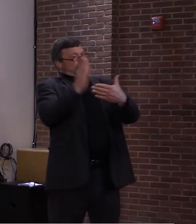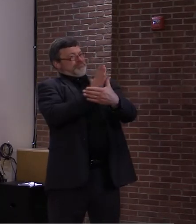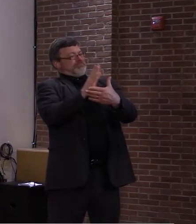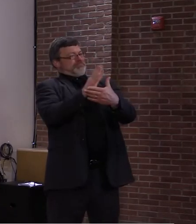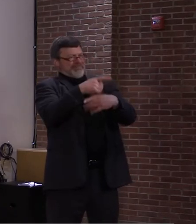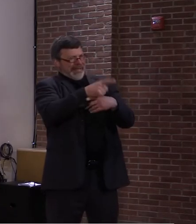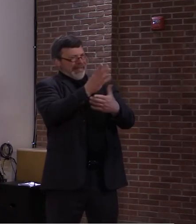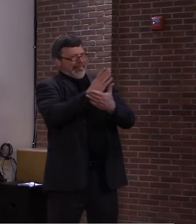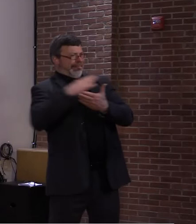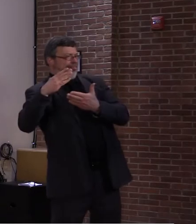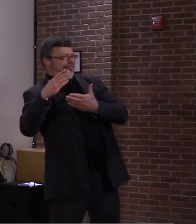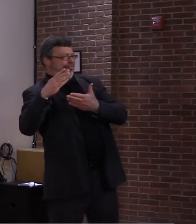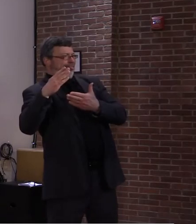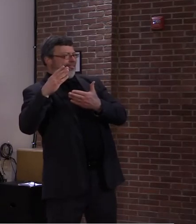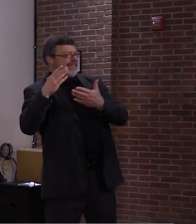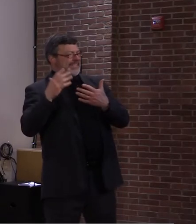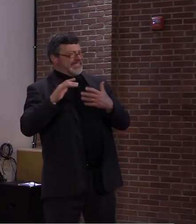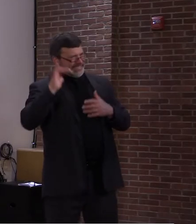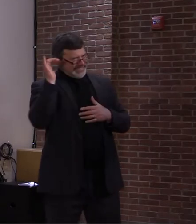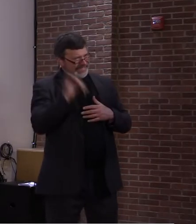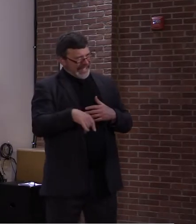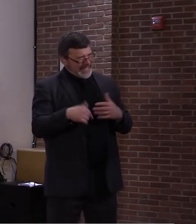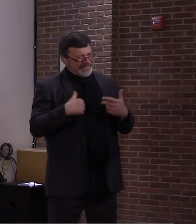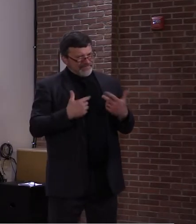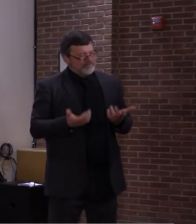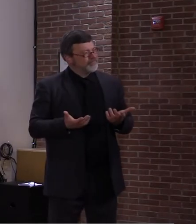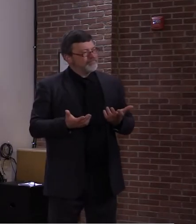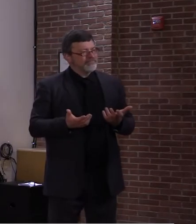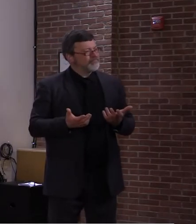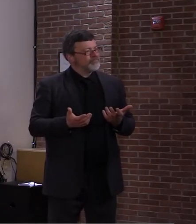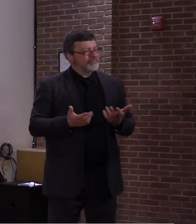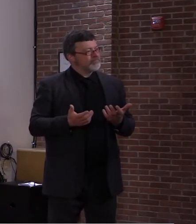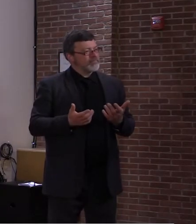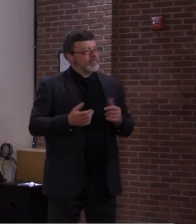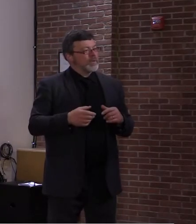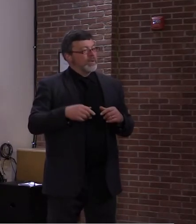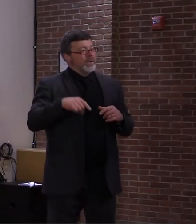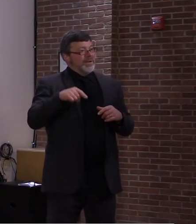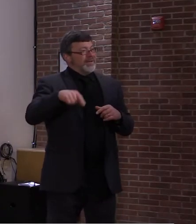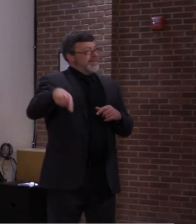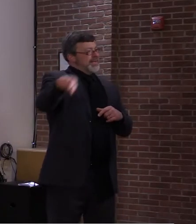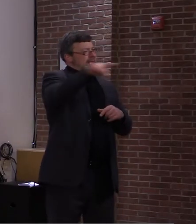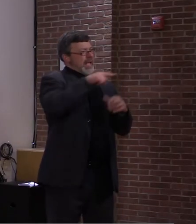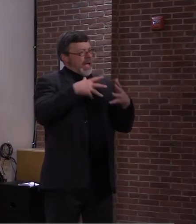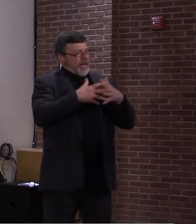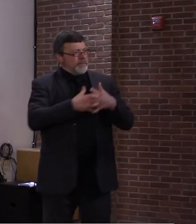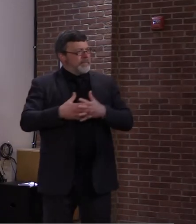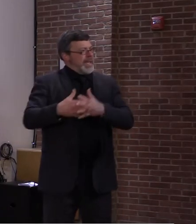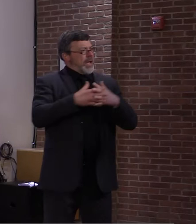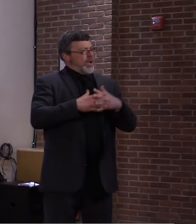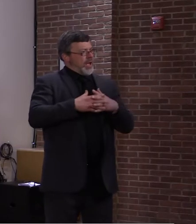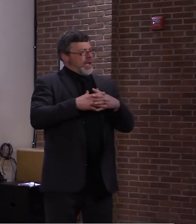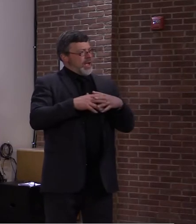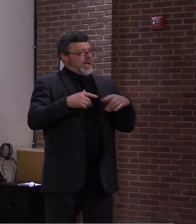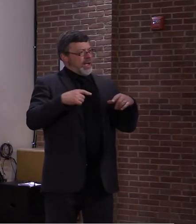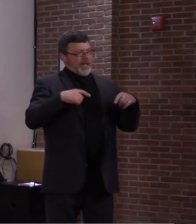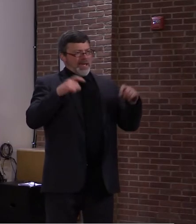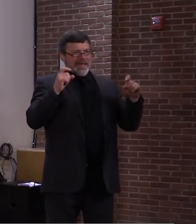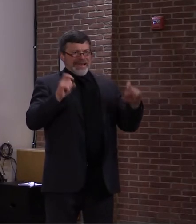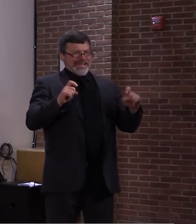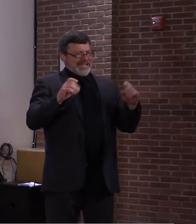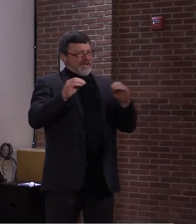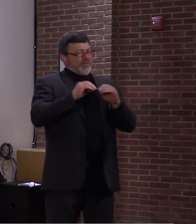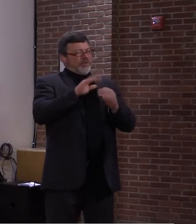that's unfortunate because I think most Americans, I think, are more centered. It's just